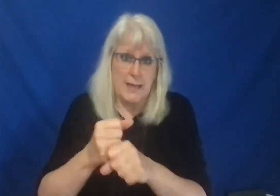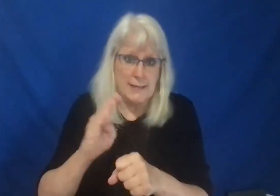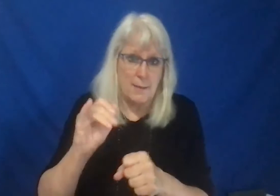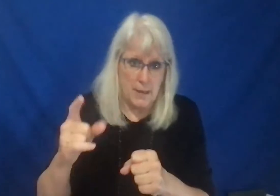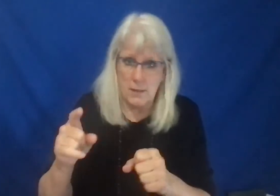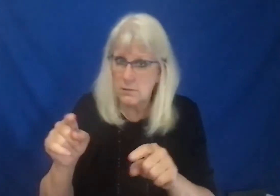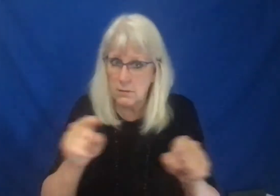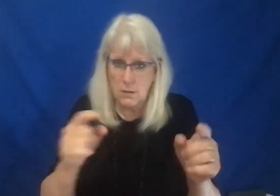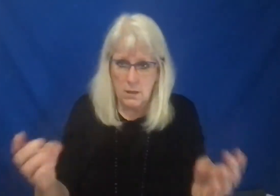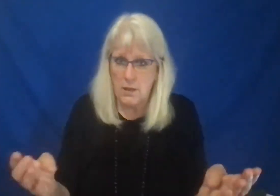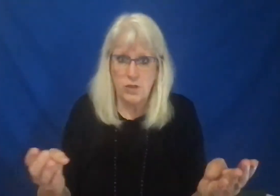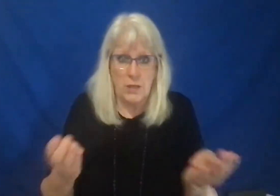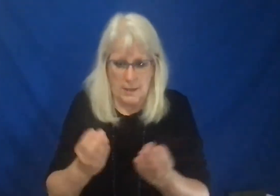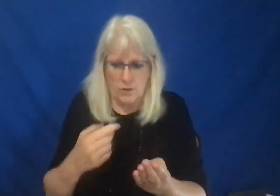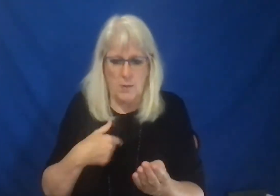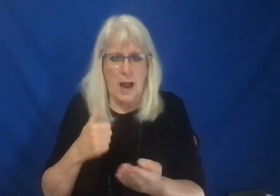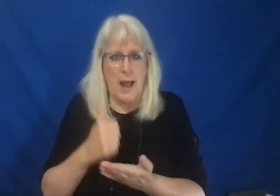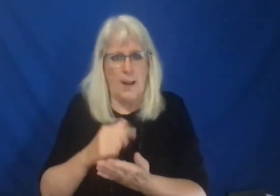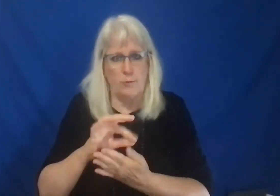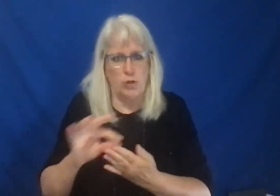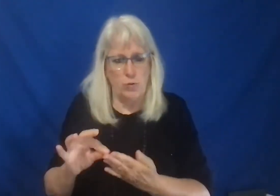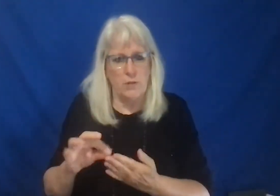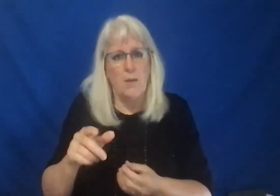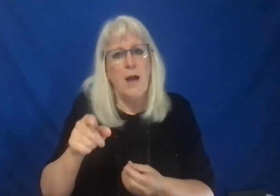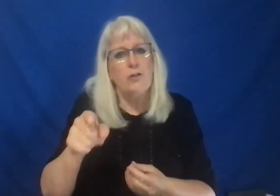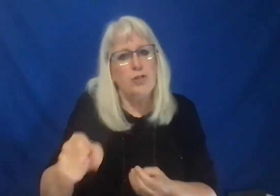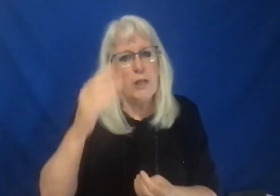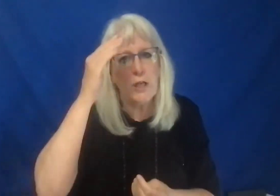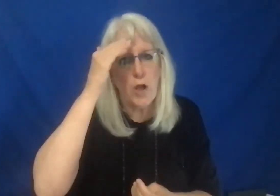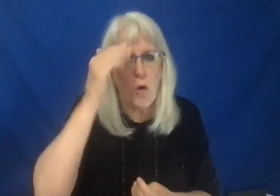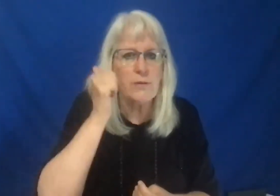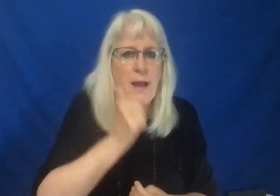help choose, but I defer to her because she's the one with the day-to-day practical knowledge of